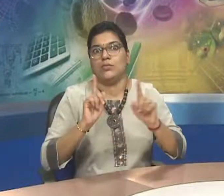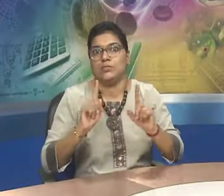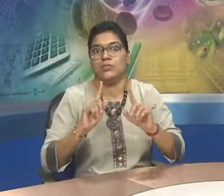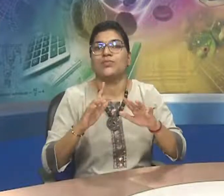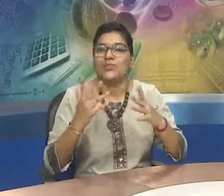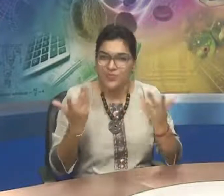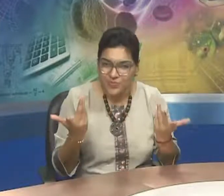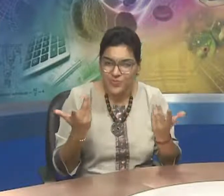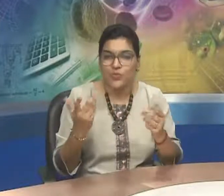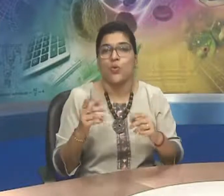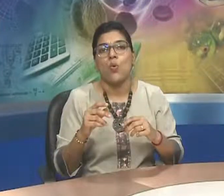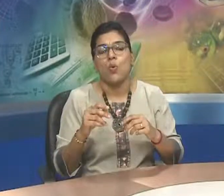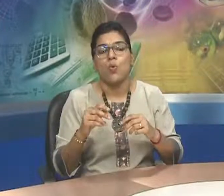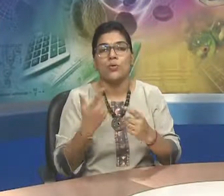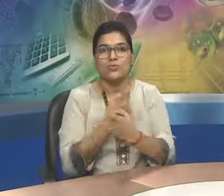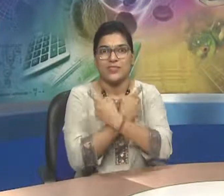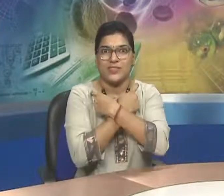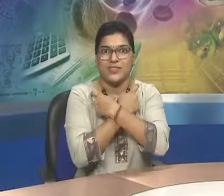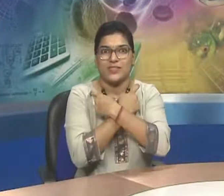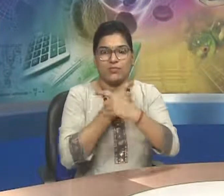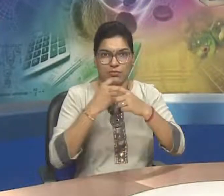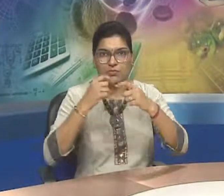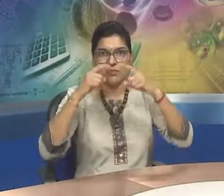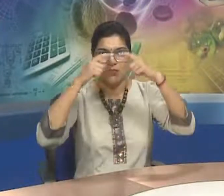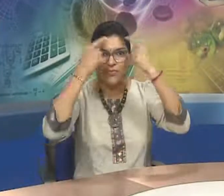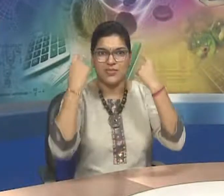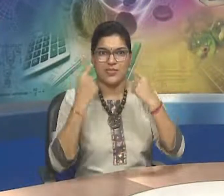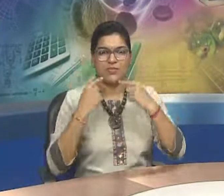alert and